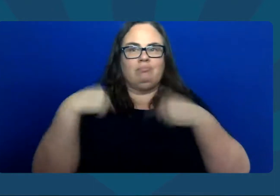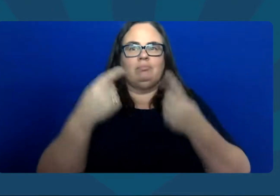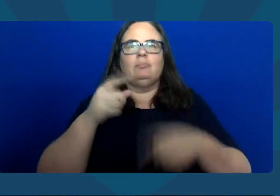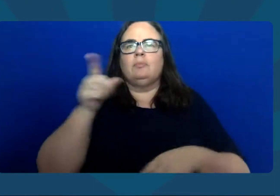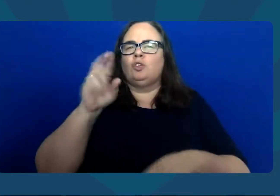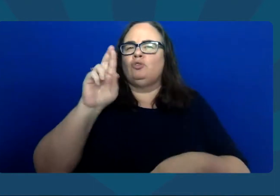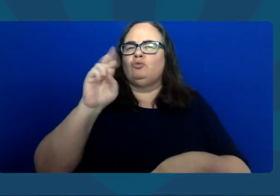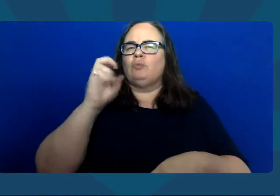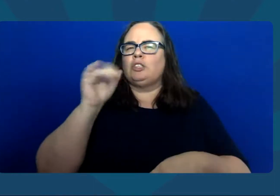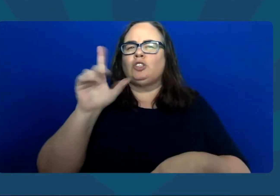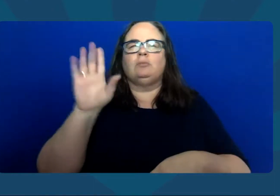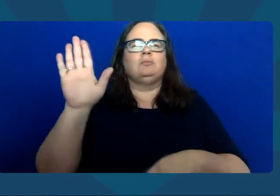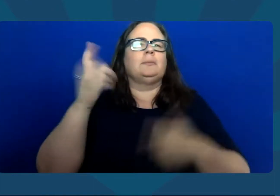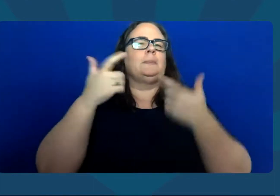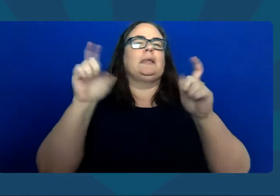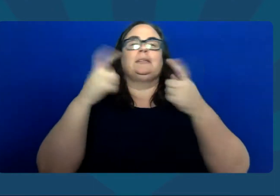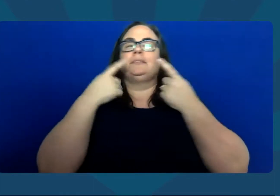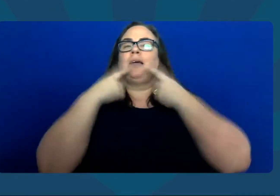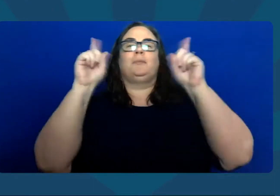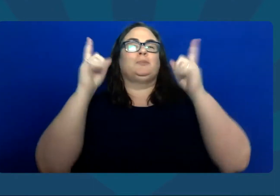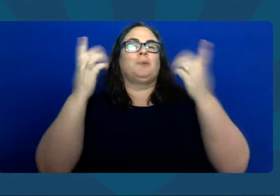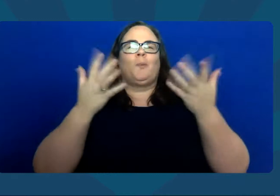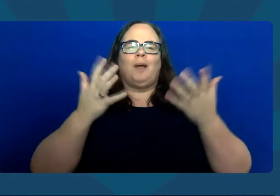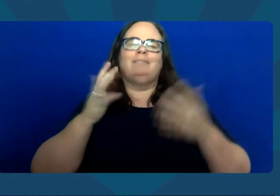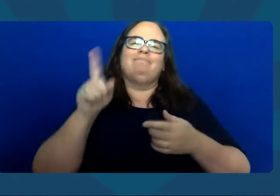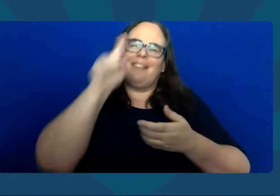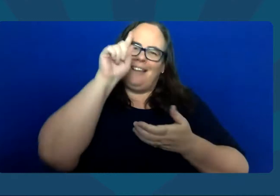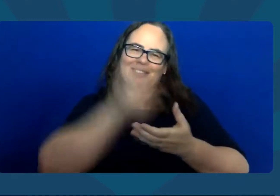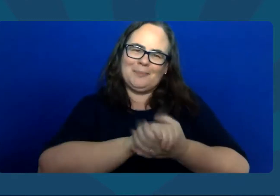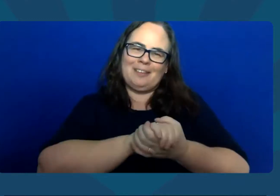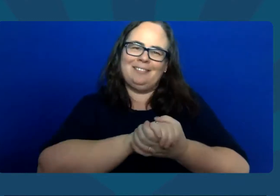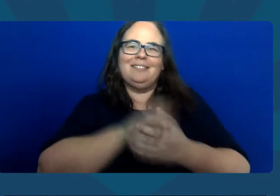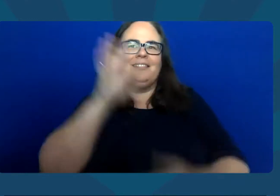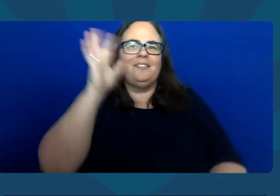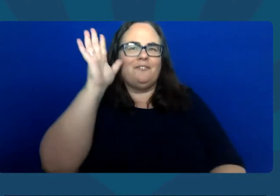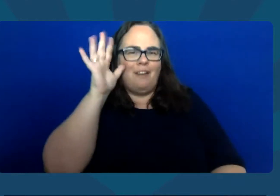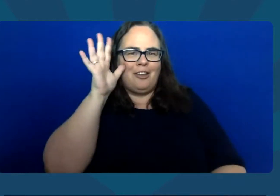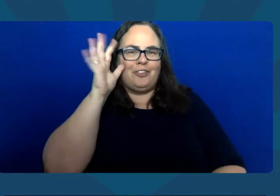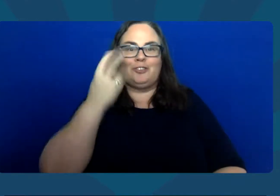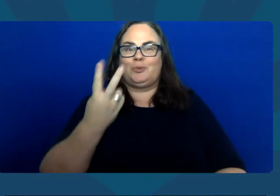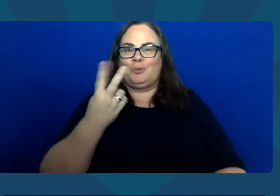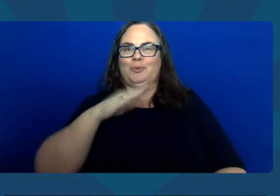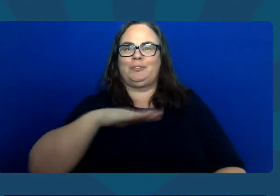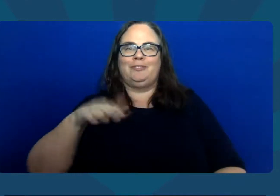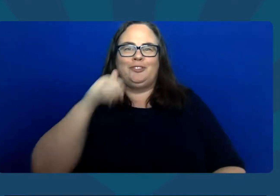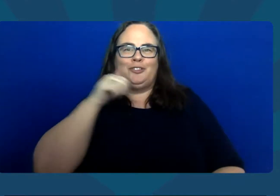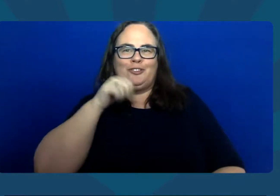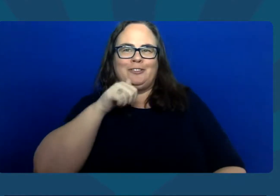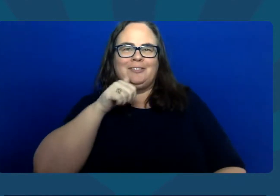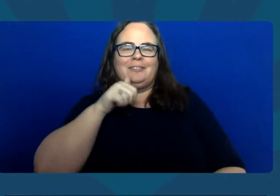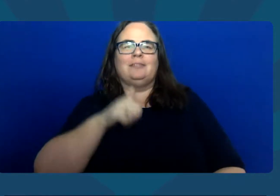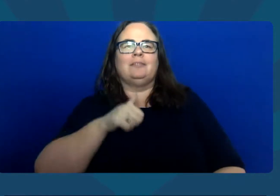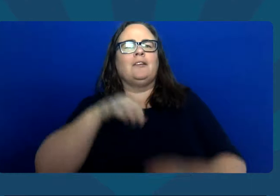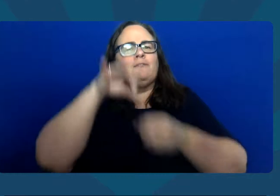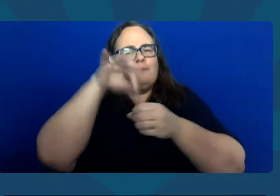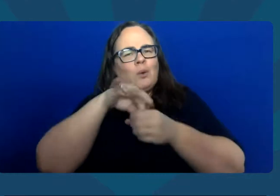With that said, Reginald's biggest accomplishment is being a husband and father of